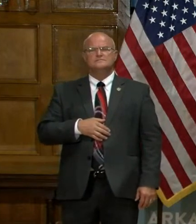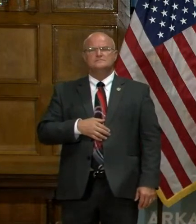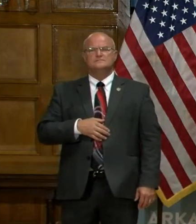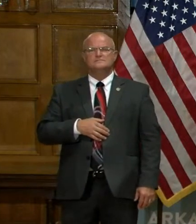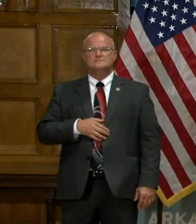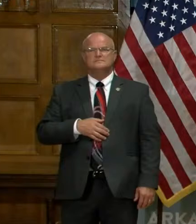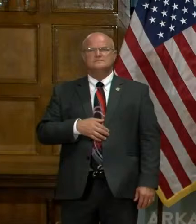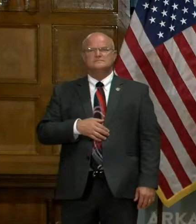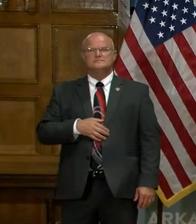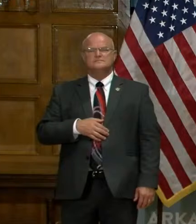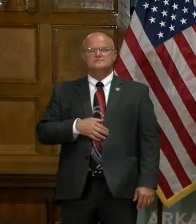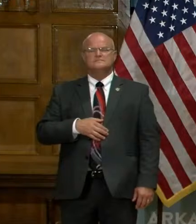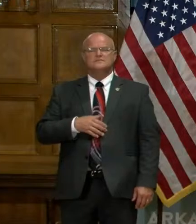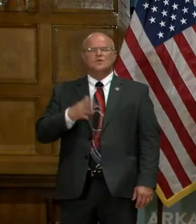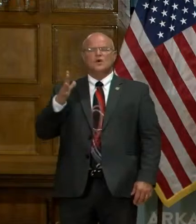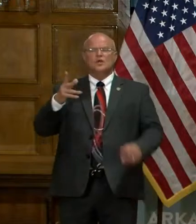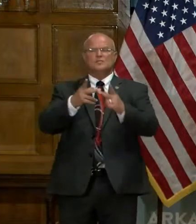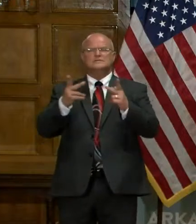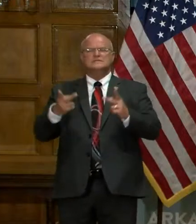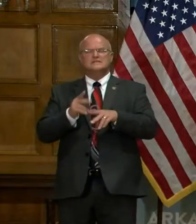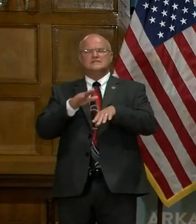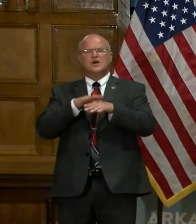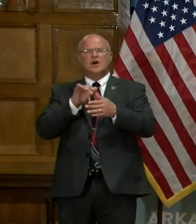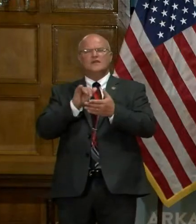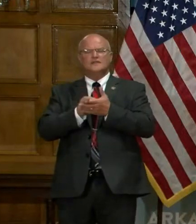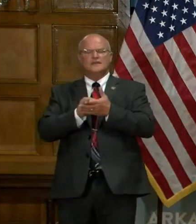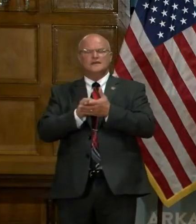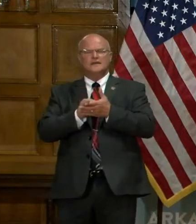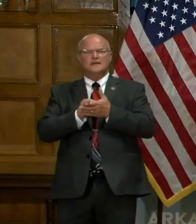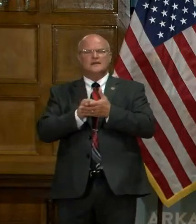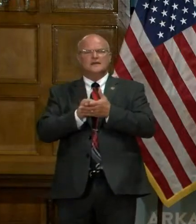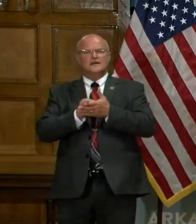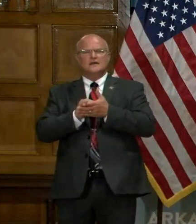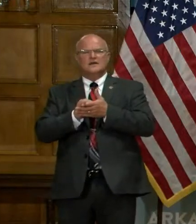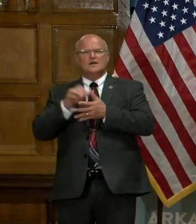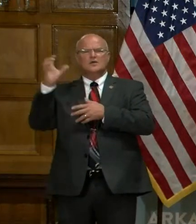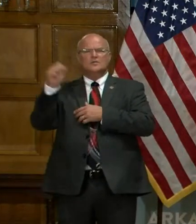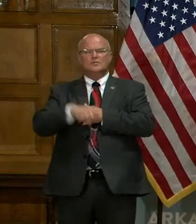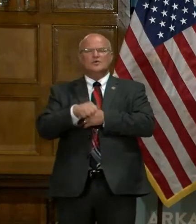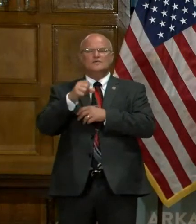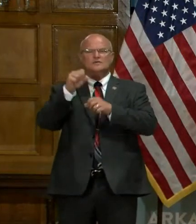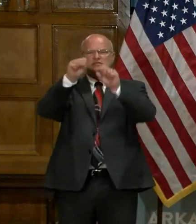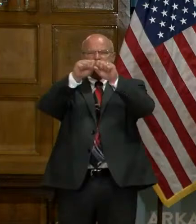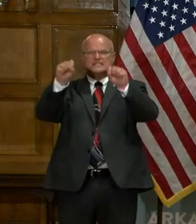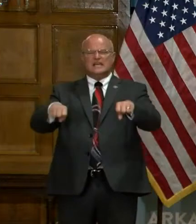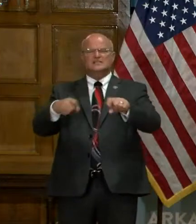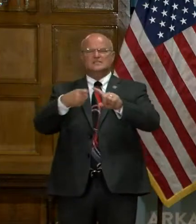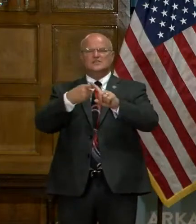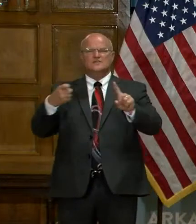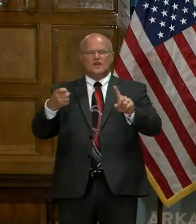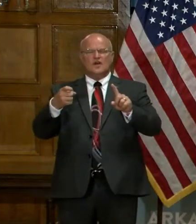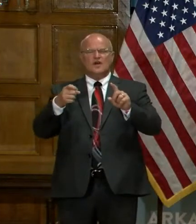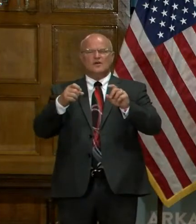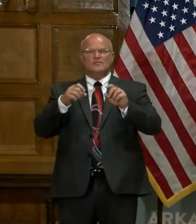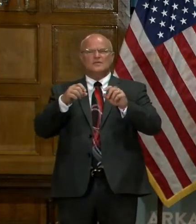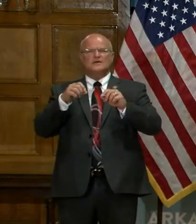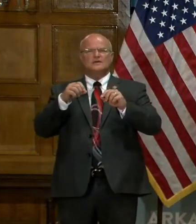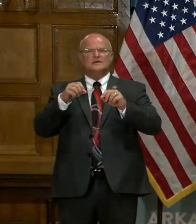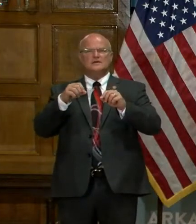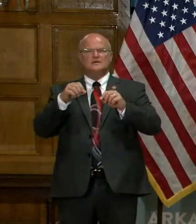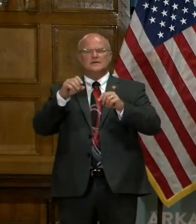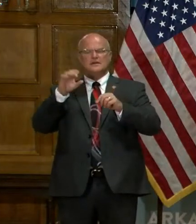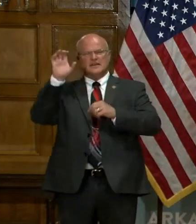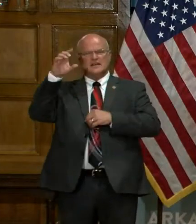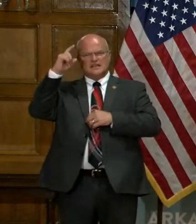Governor, what is your position on the removal of the Confederate statue from MacArthur Park? And do you have any thoughts on the 2